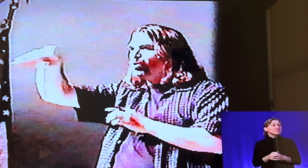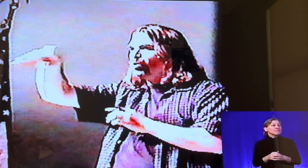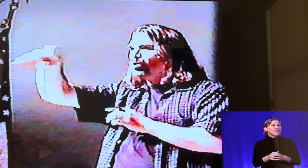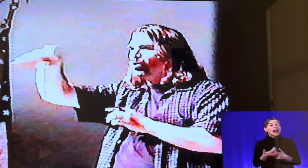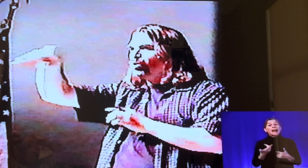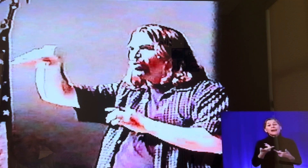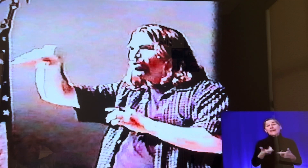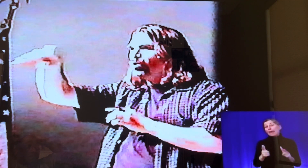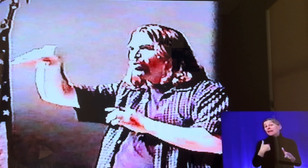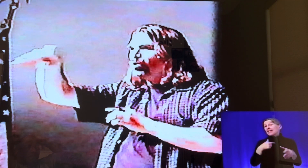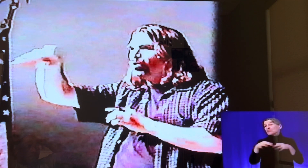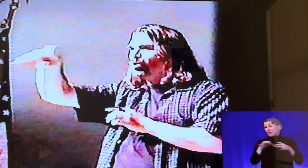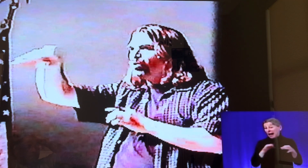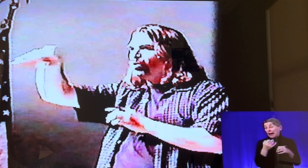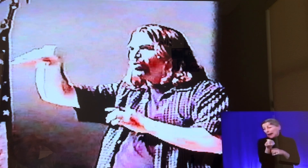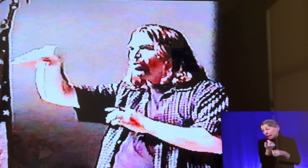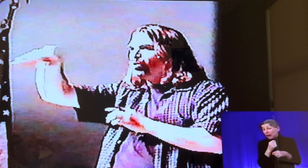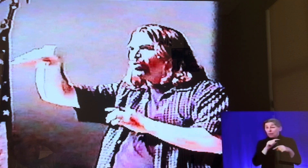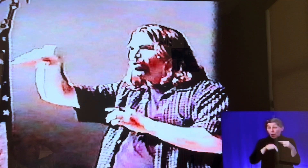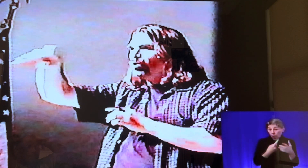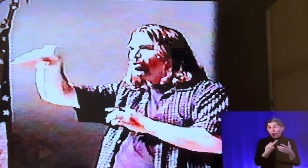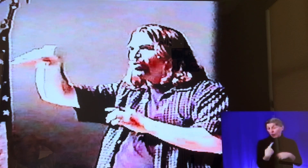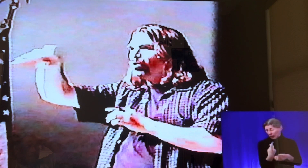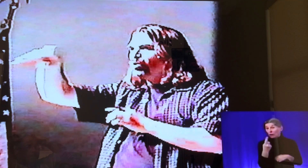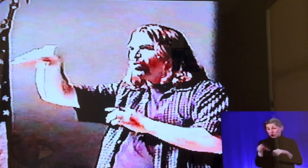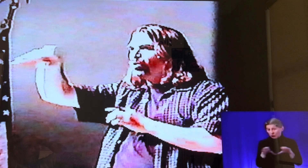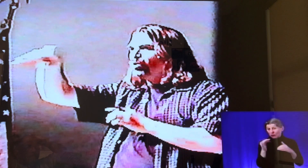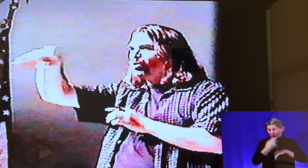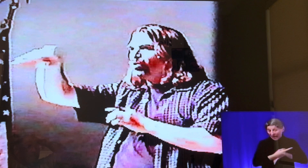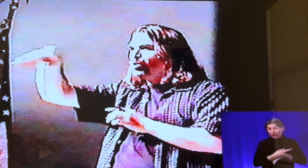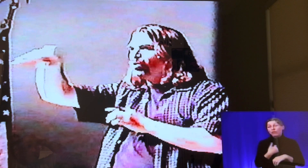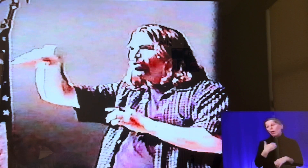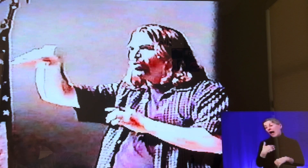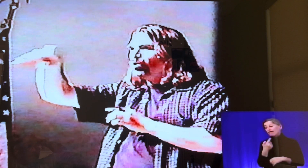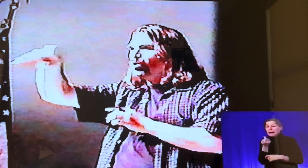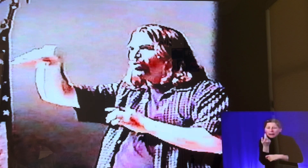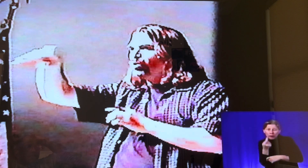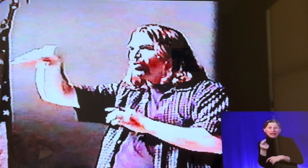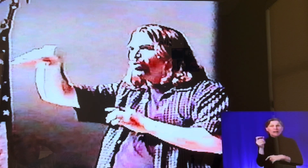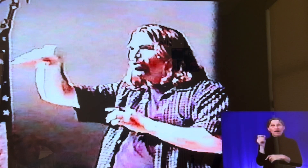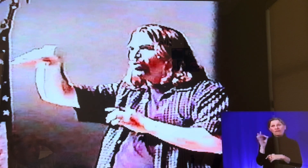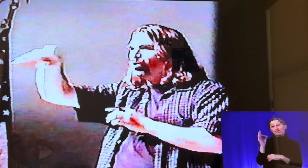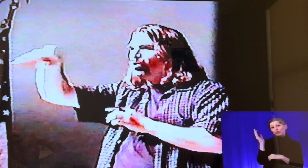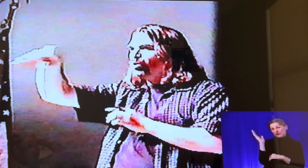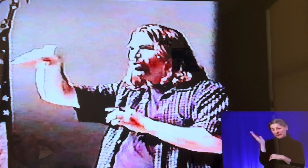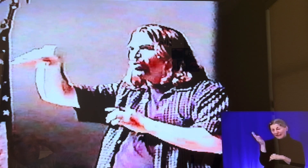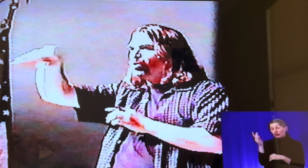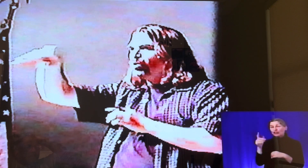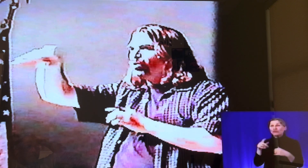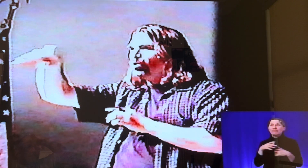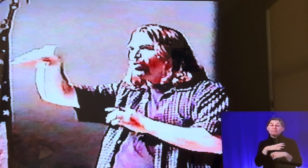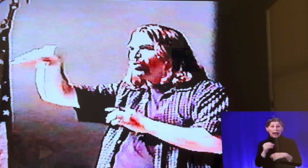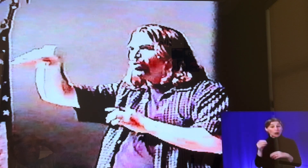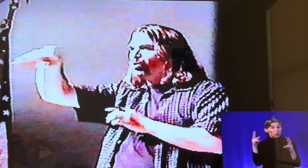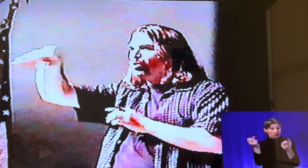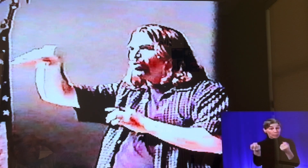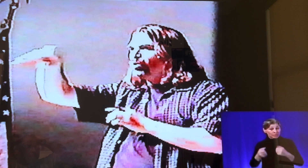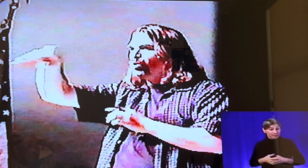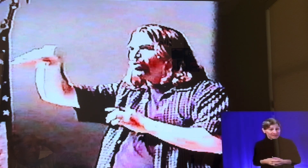what we're going to do today. We'll have a little bit of a presentation and a workshop.